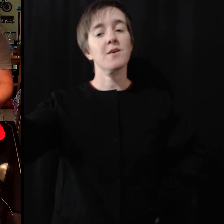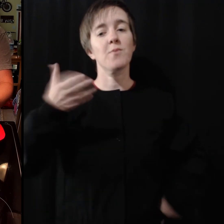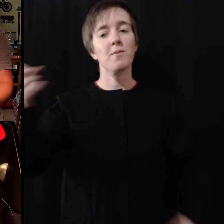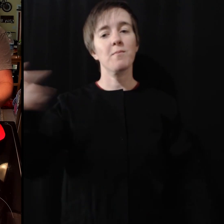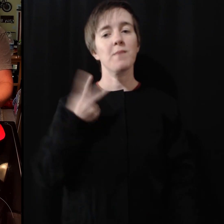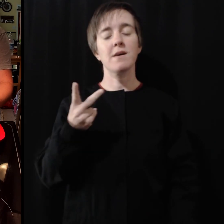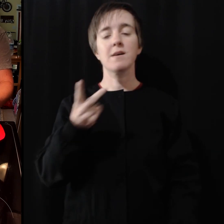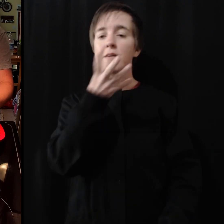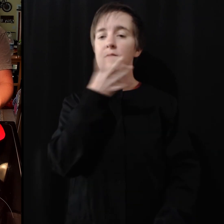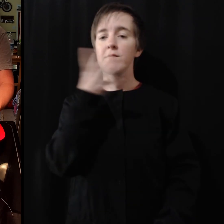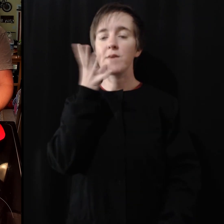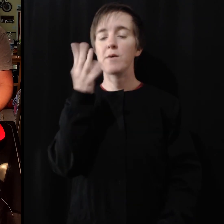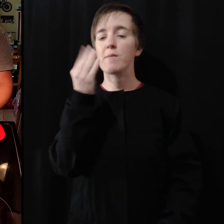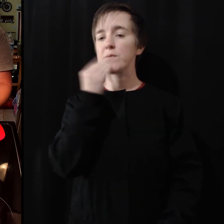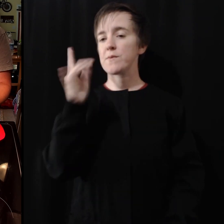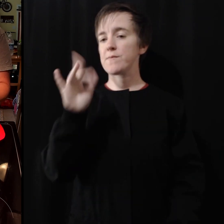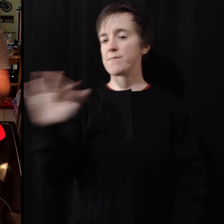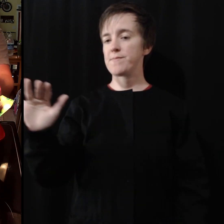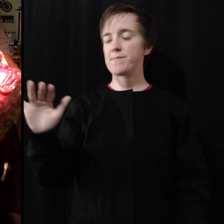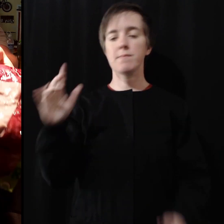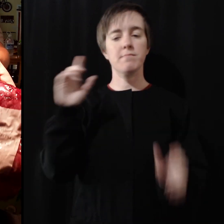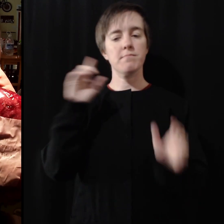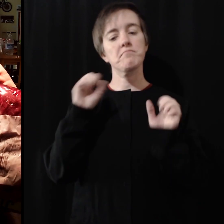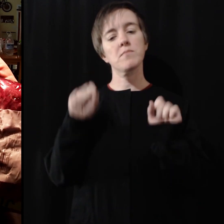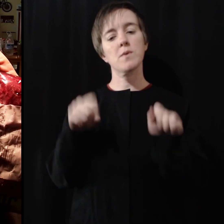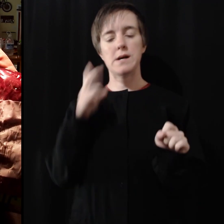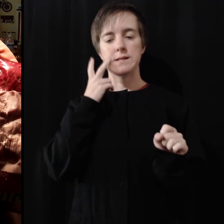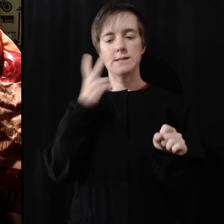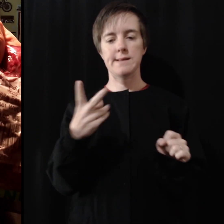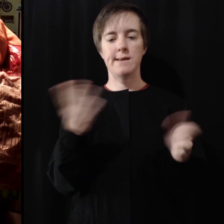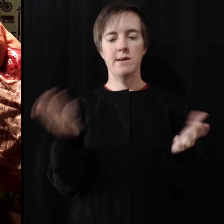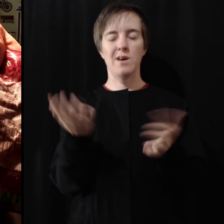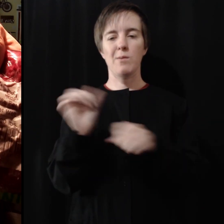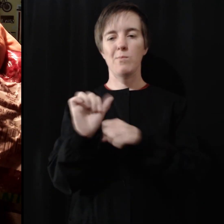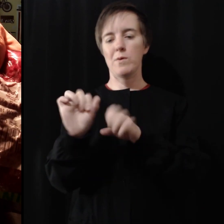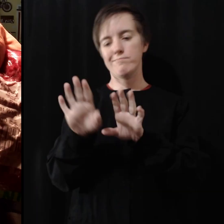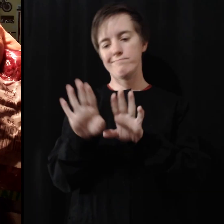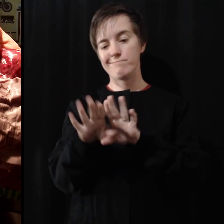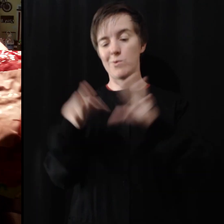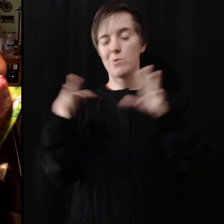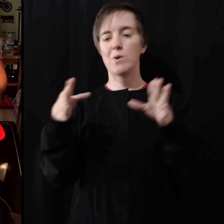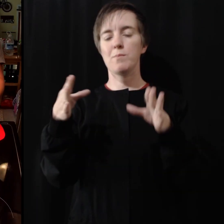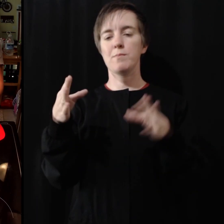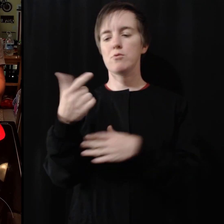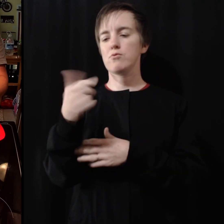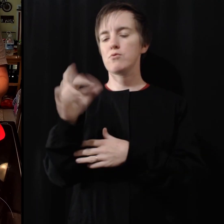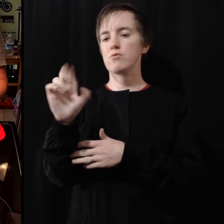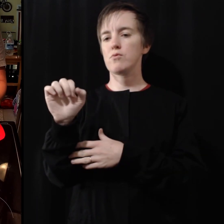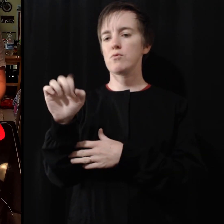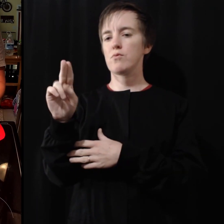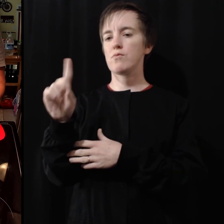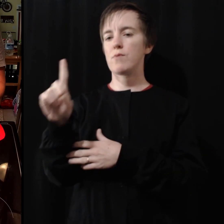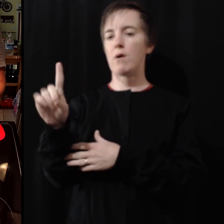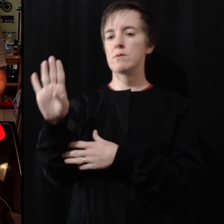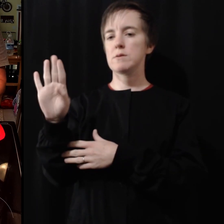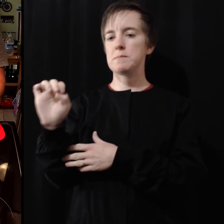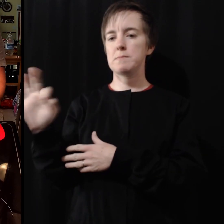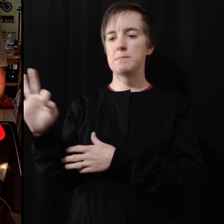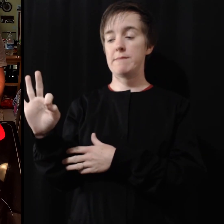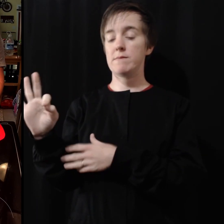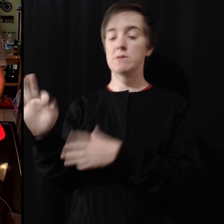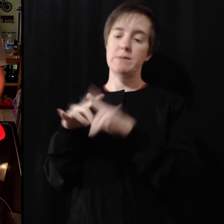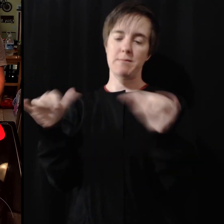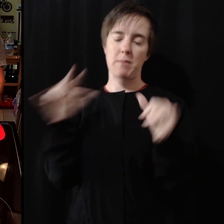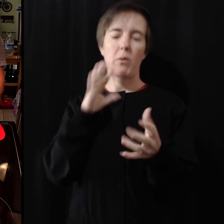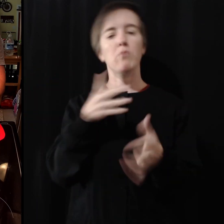Hey guys, welcome back to Farm Food and Fingerspelling. Here you can see I'm working on opening some ground beef, so while I do that,